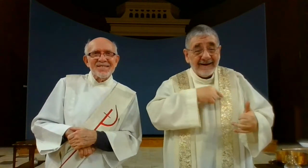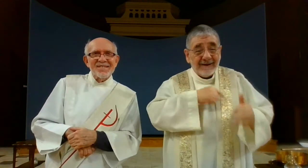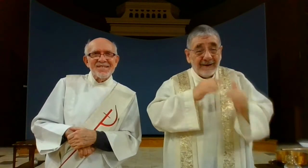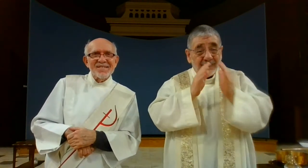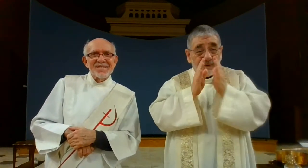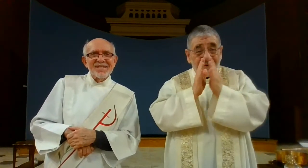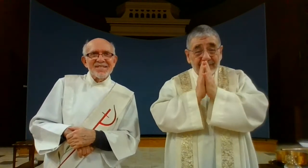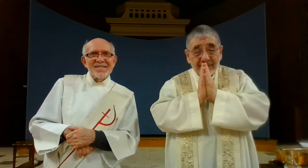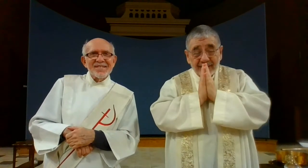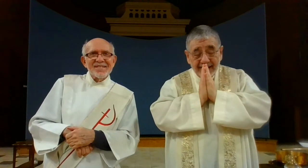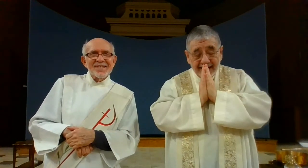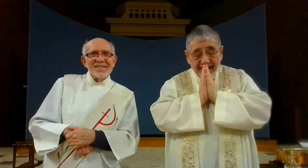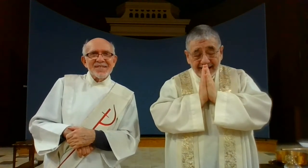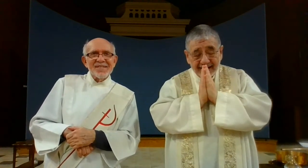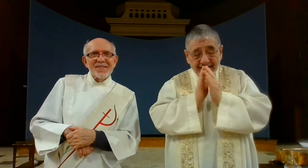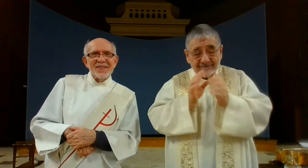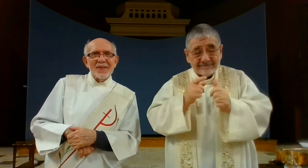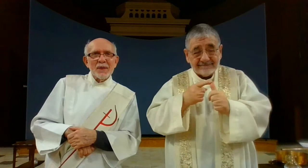Let us pray.